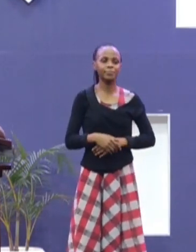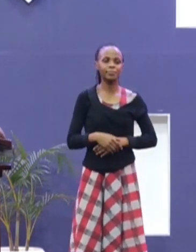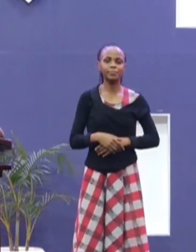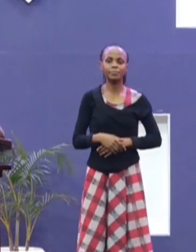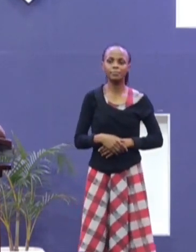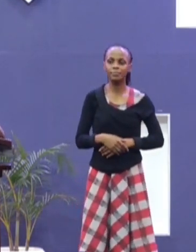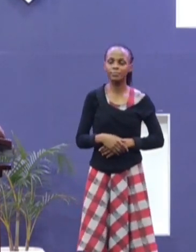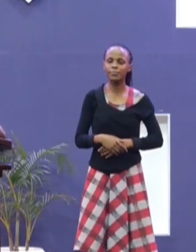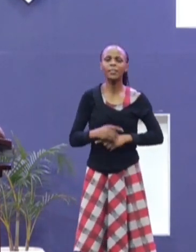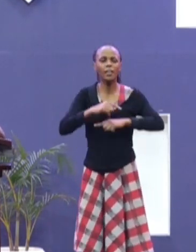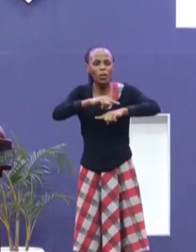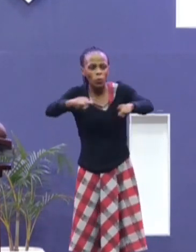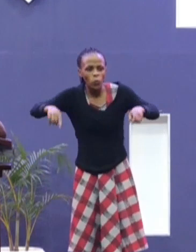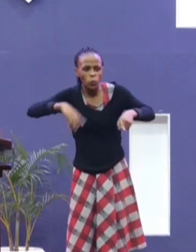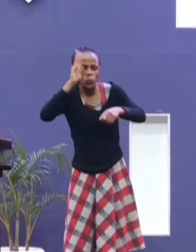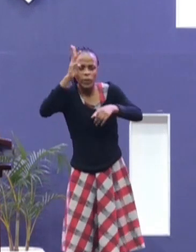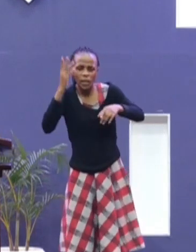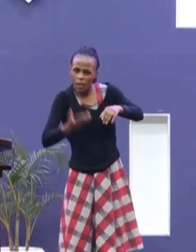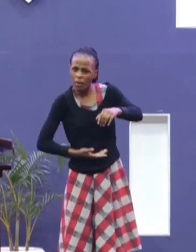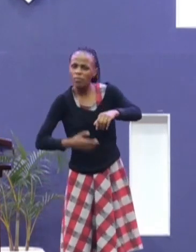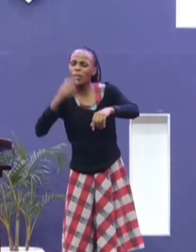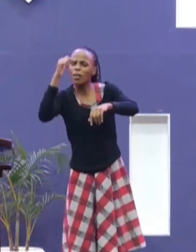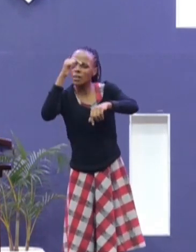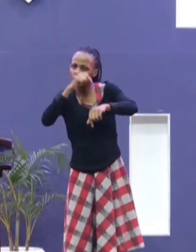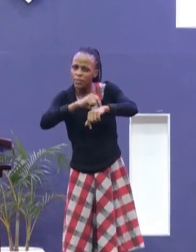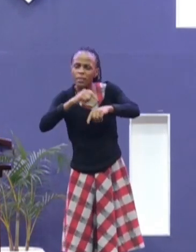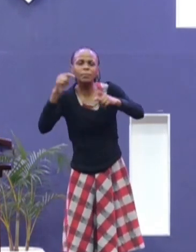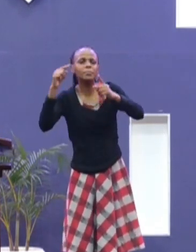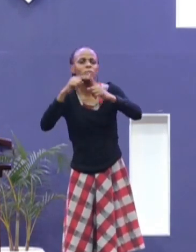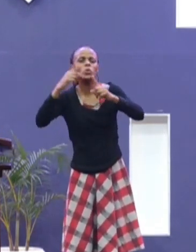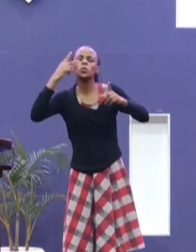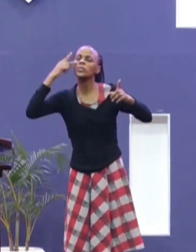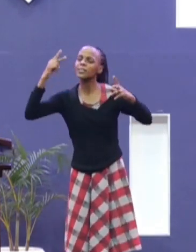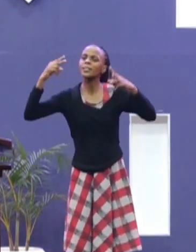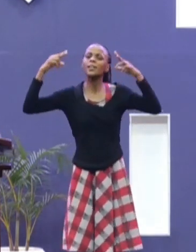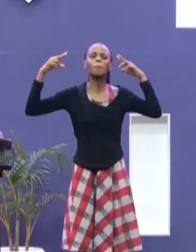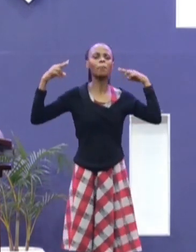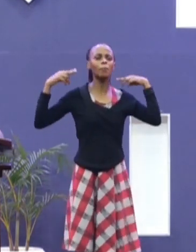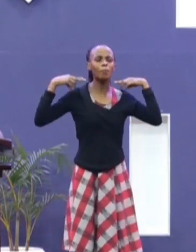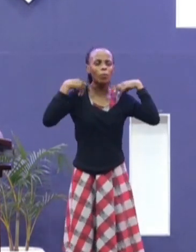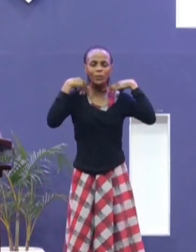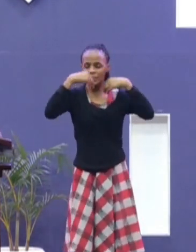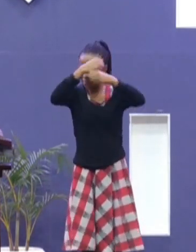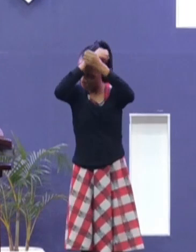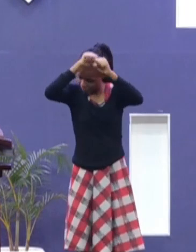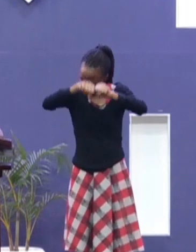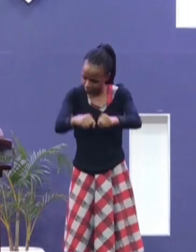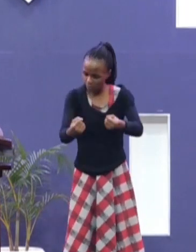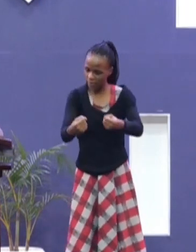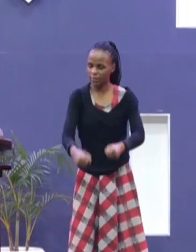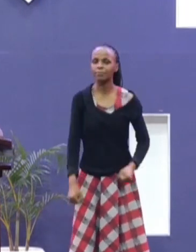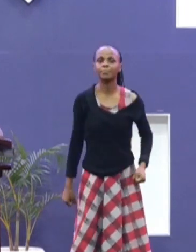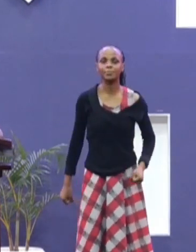will have a moment. We will love to see bondages break. Tujja kubaayo n'akaseera